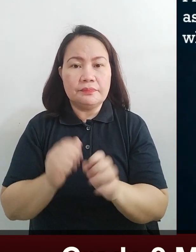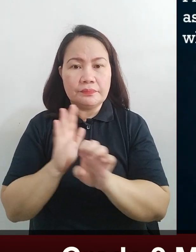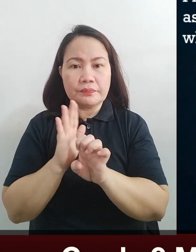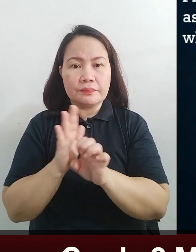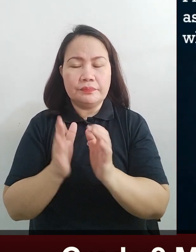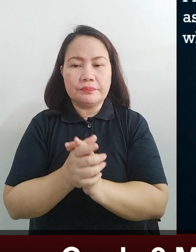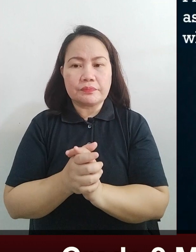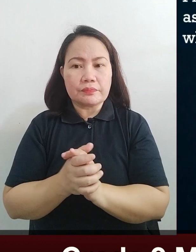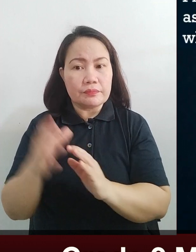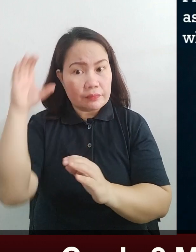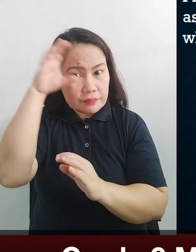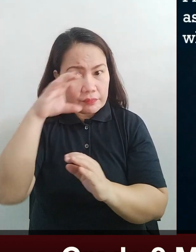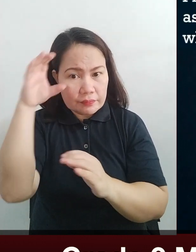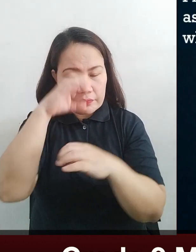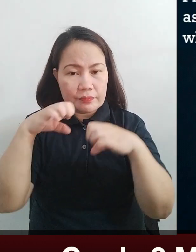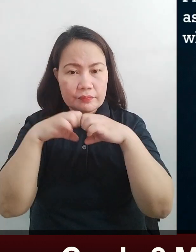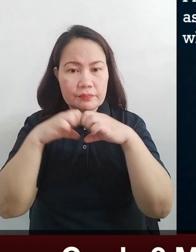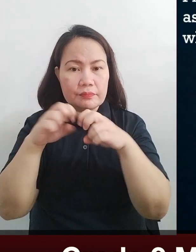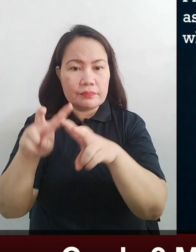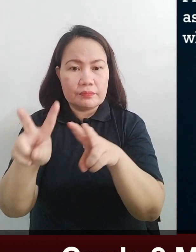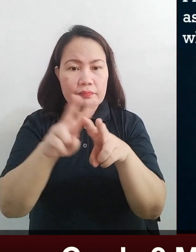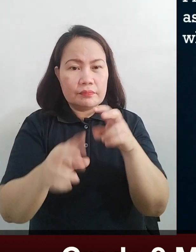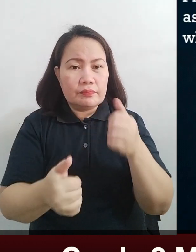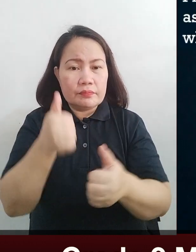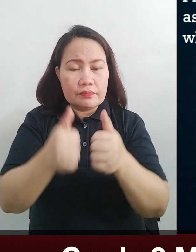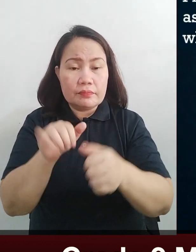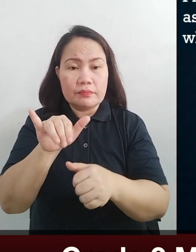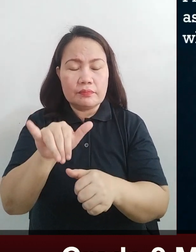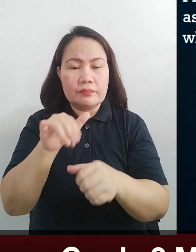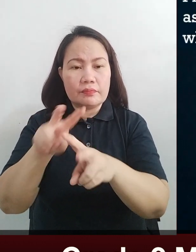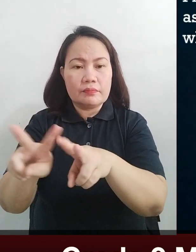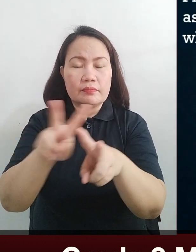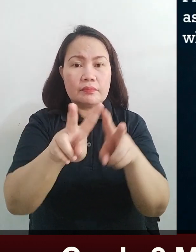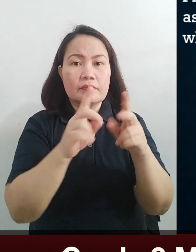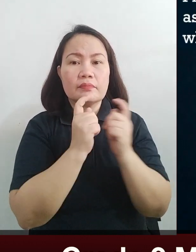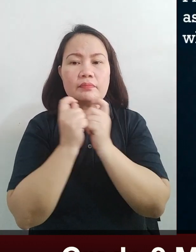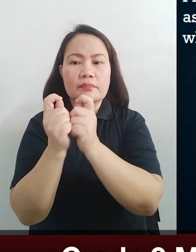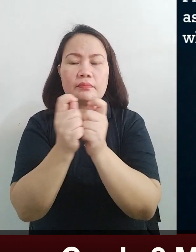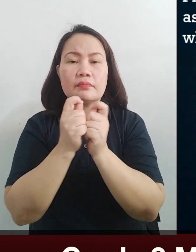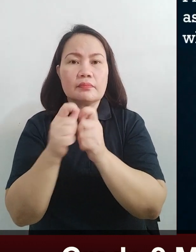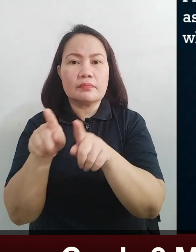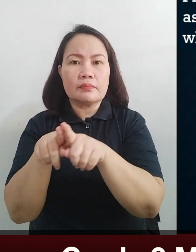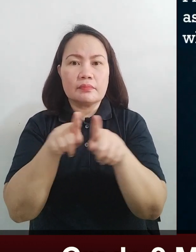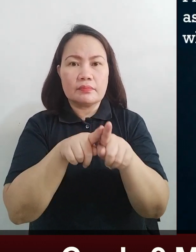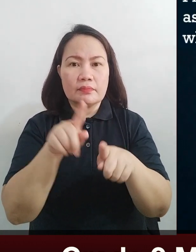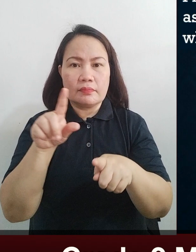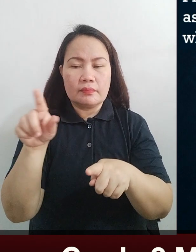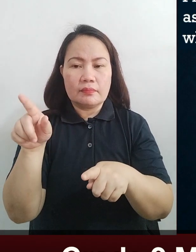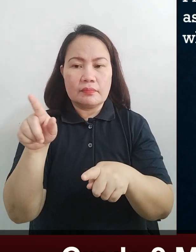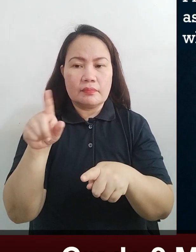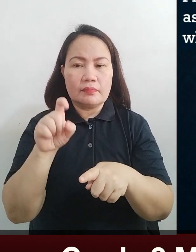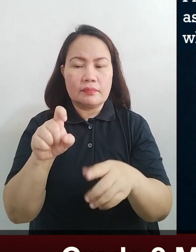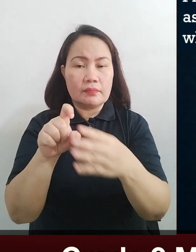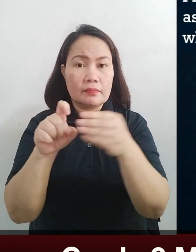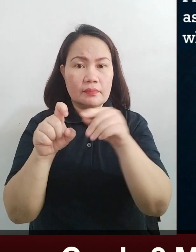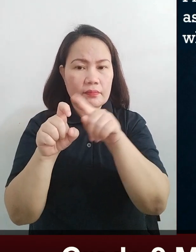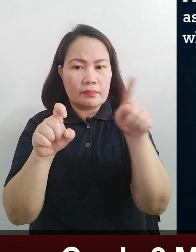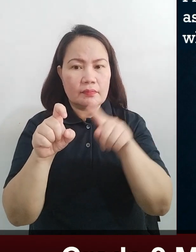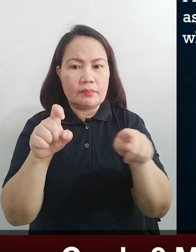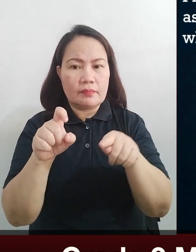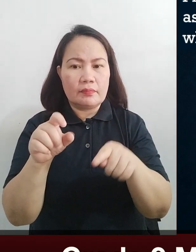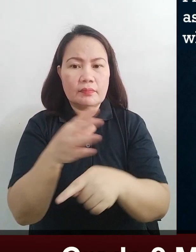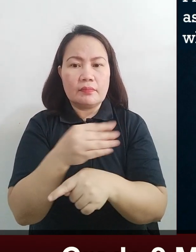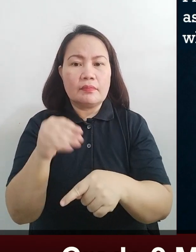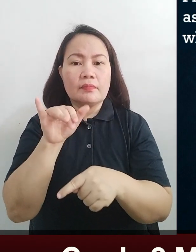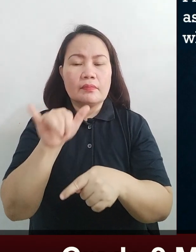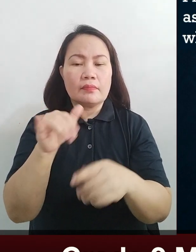Another example. Find the equation of variation in which Y varies jointly as X and